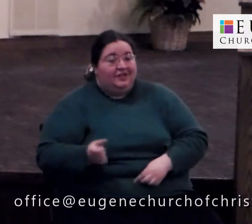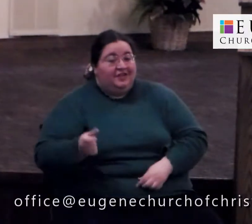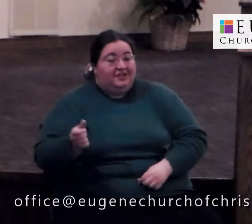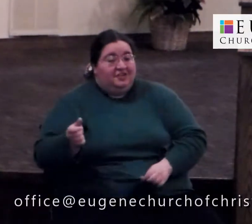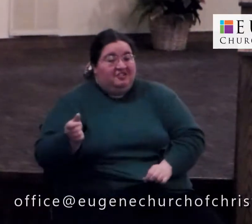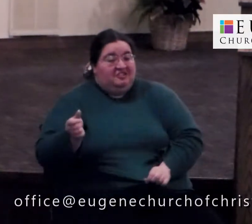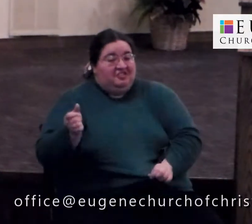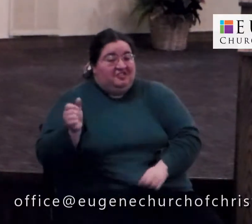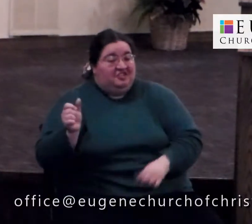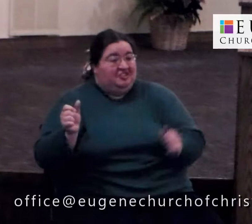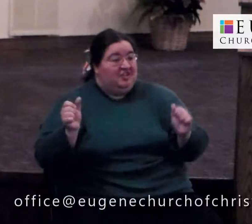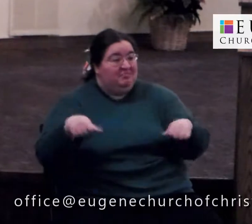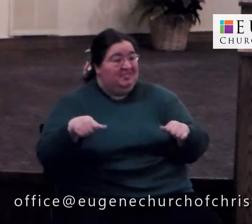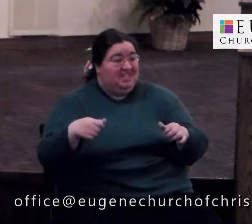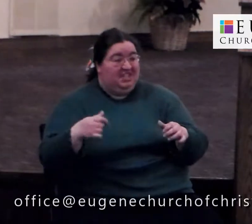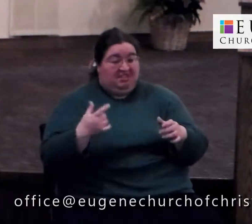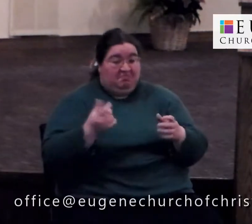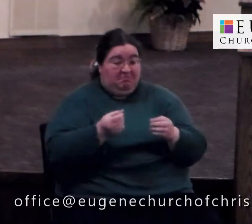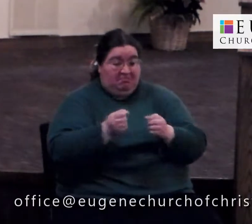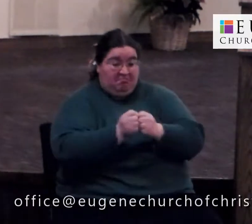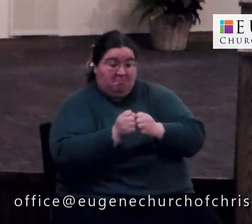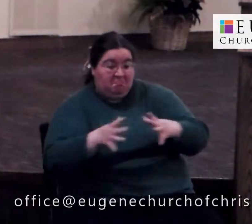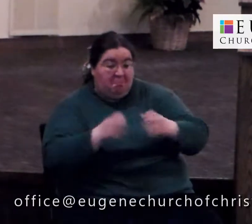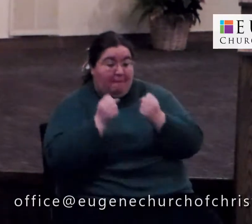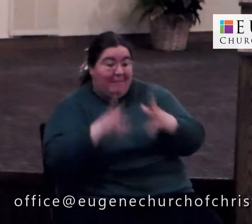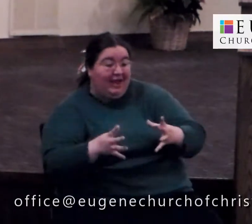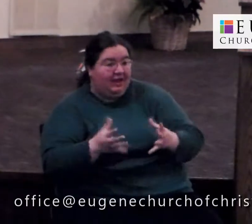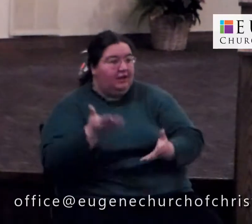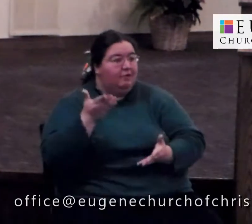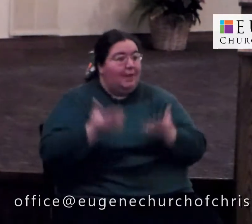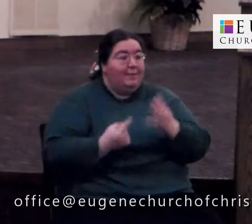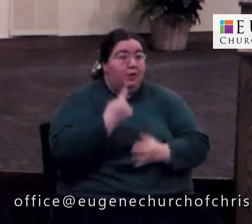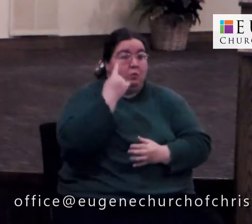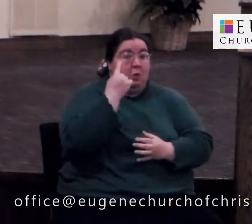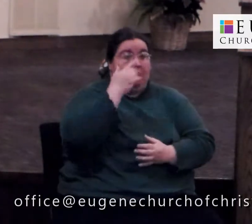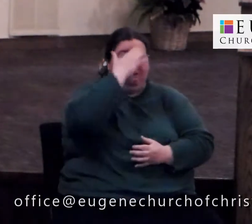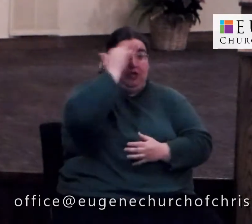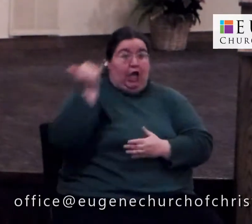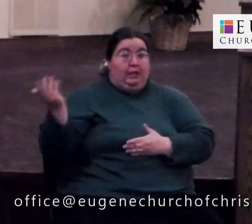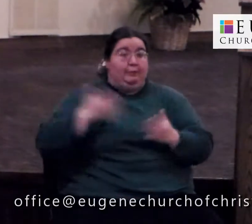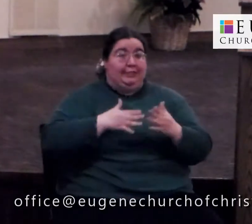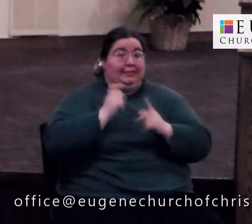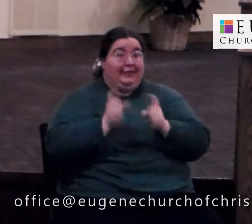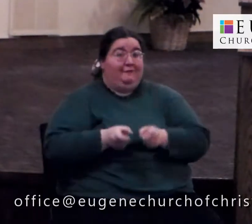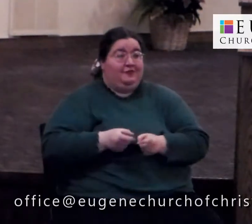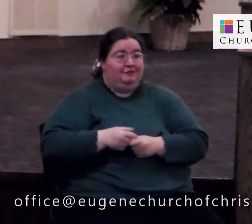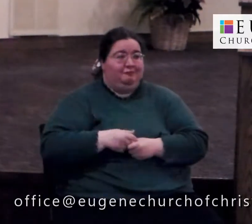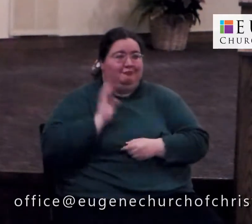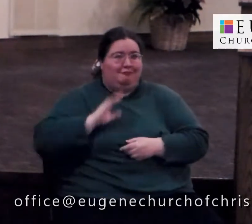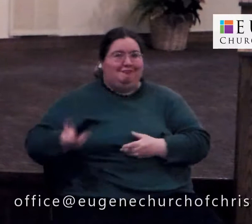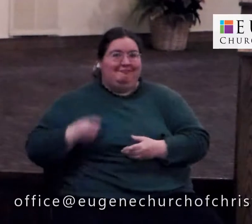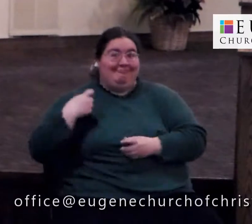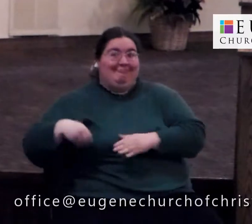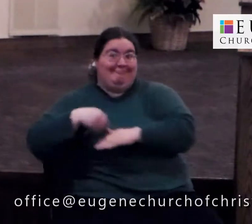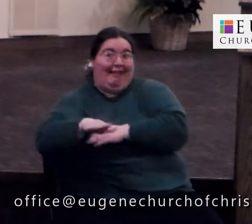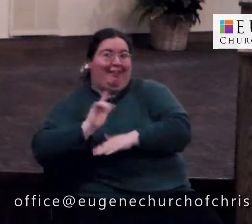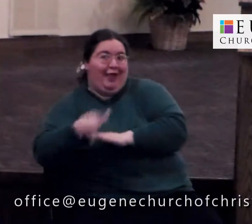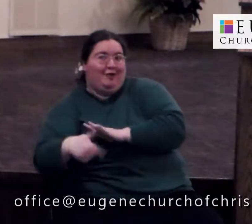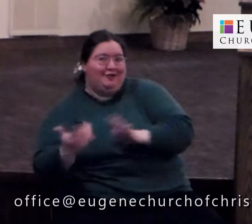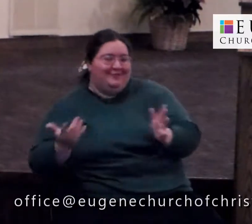later. There could be multiple wise men. There could be multiple people bringing frankincense and myrrh. We just don't know. I think it's 3 because of the 3 gifts and